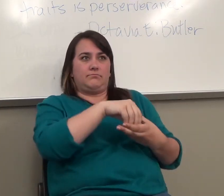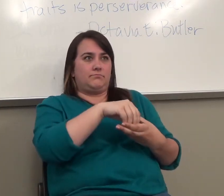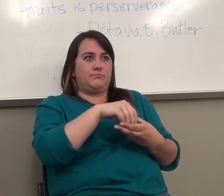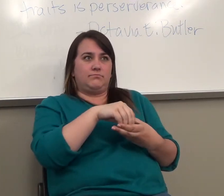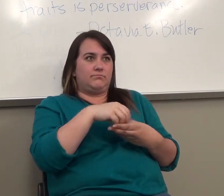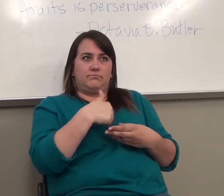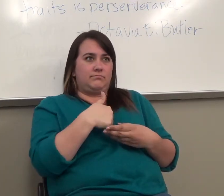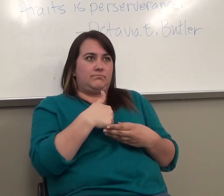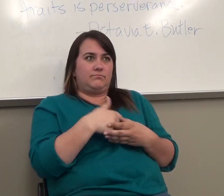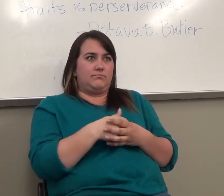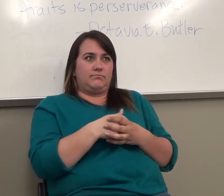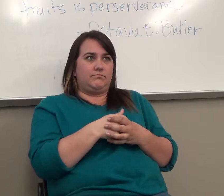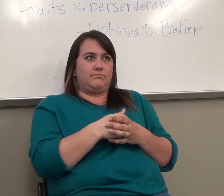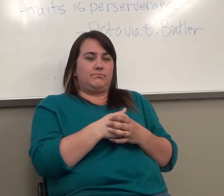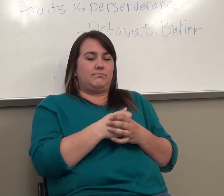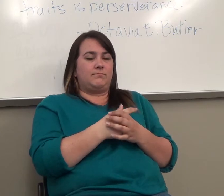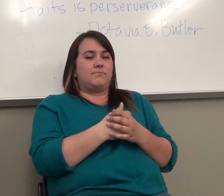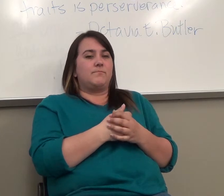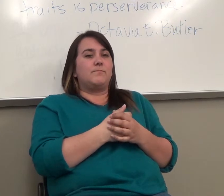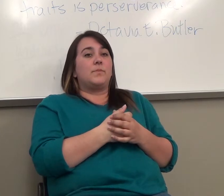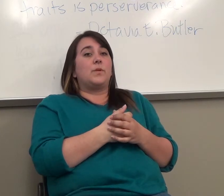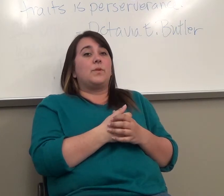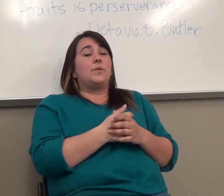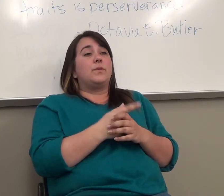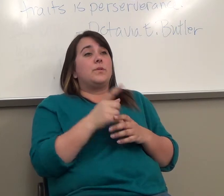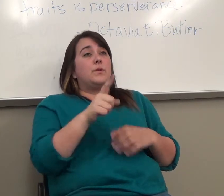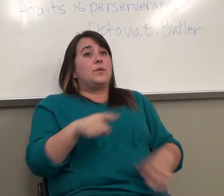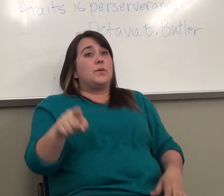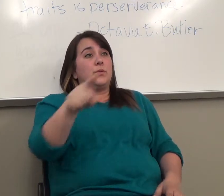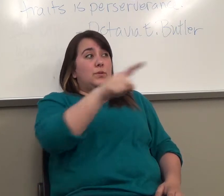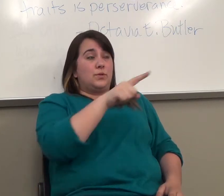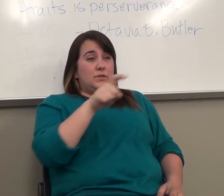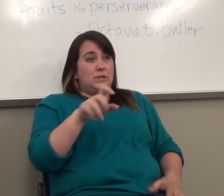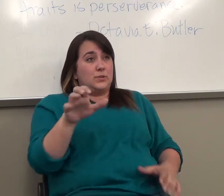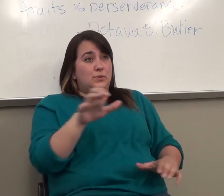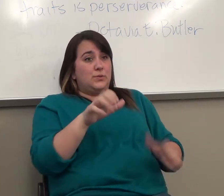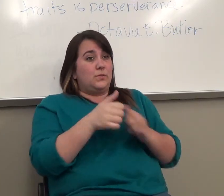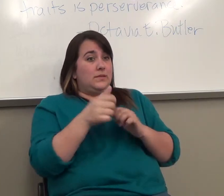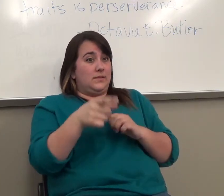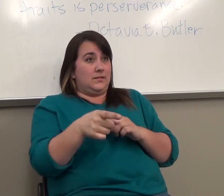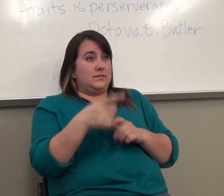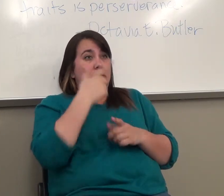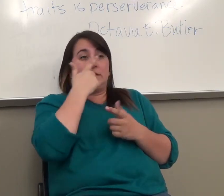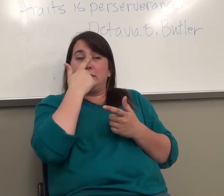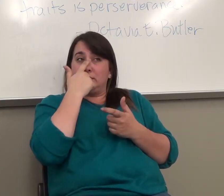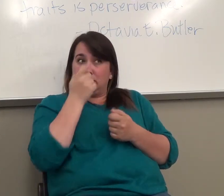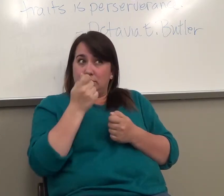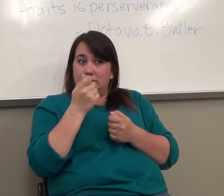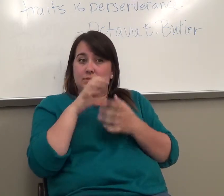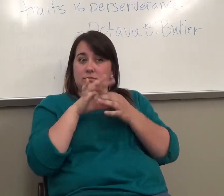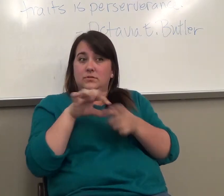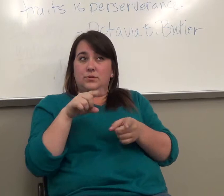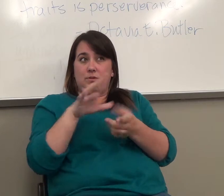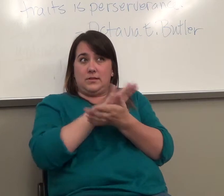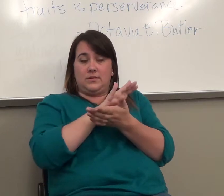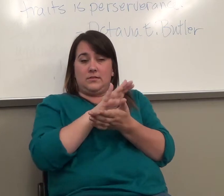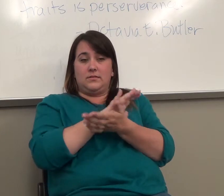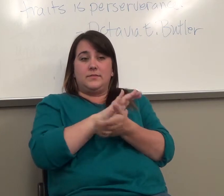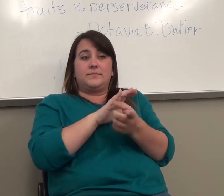point. Okay, so what you guys need to do with these, here's an interesting thing about this. This is called